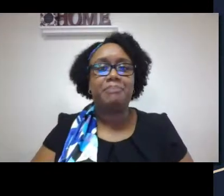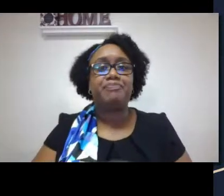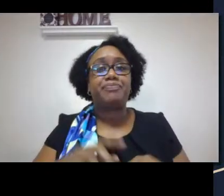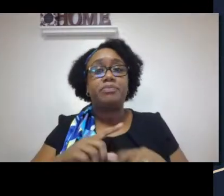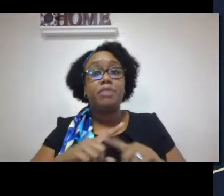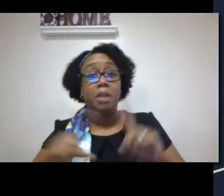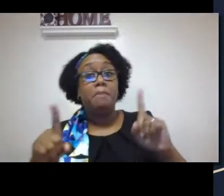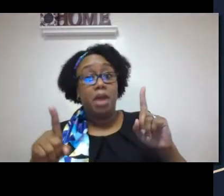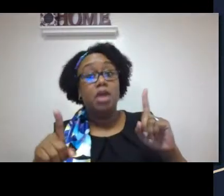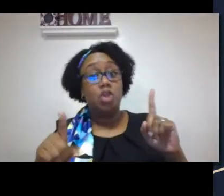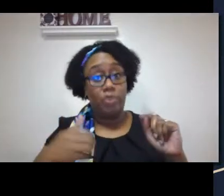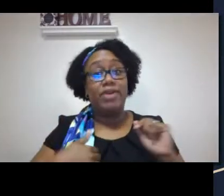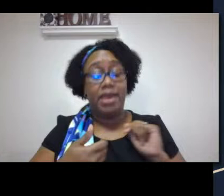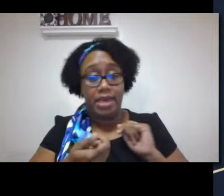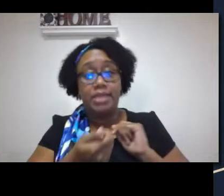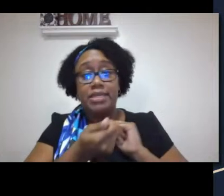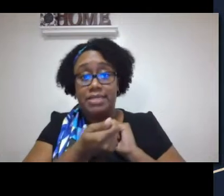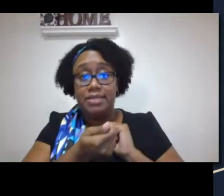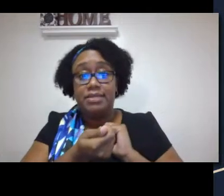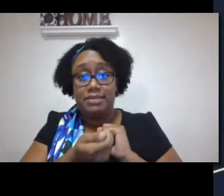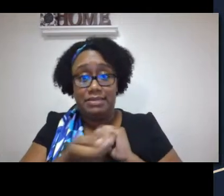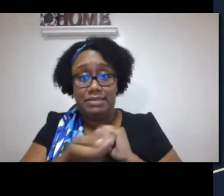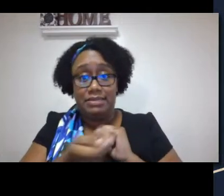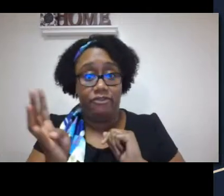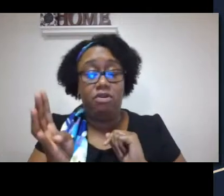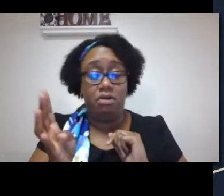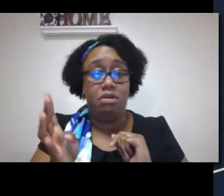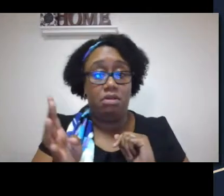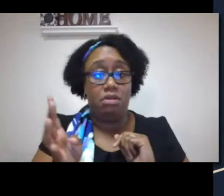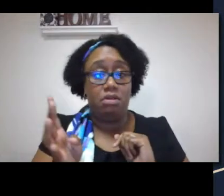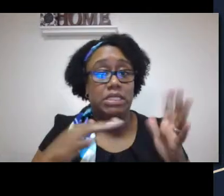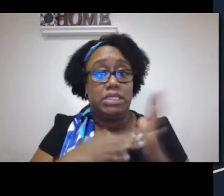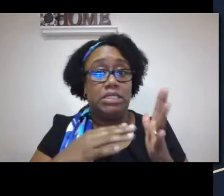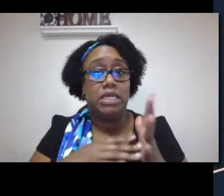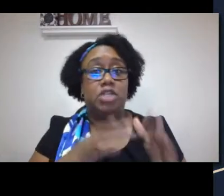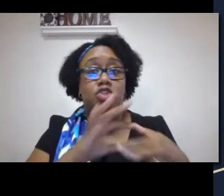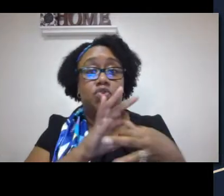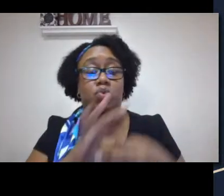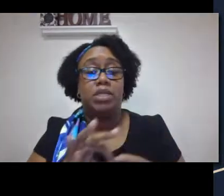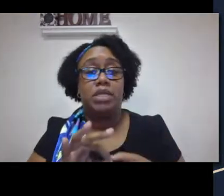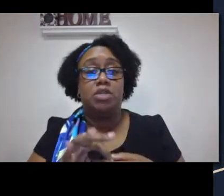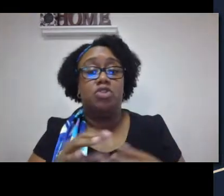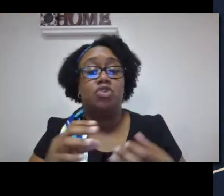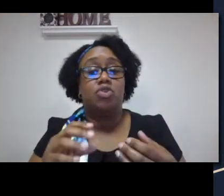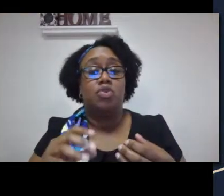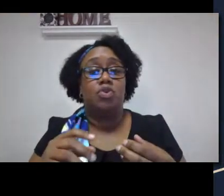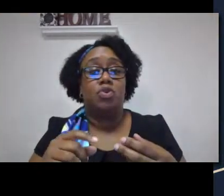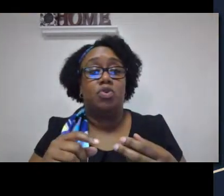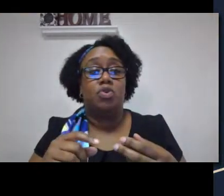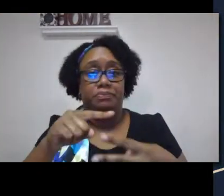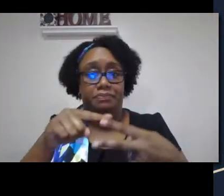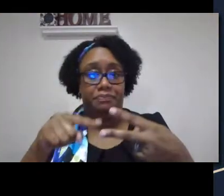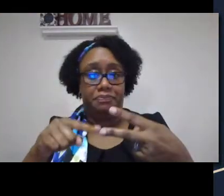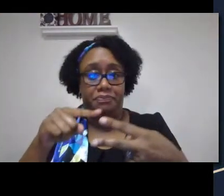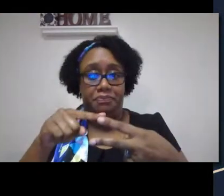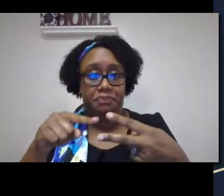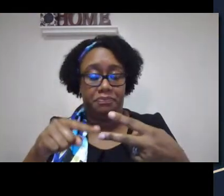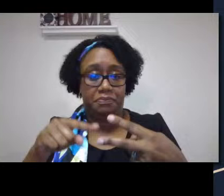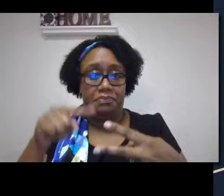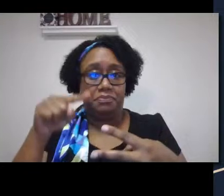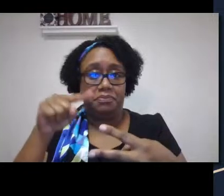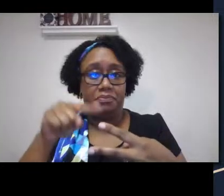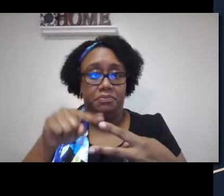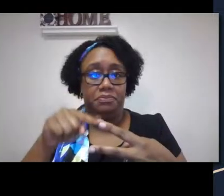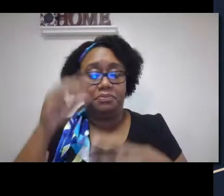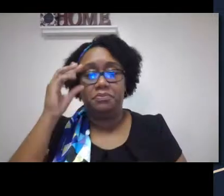It's quite dense material for this time of the afternoon. However, there are several studies that have been